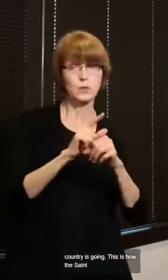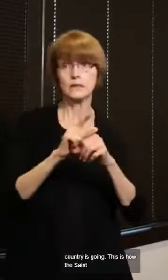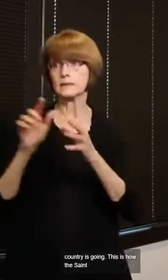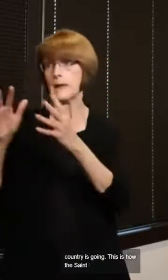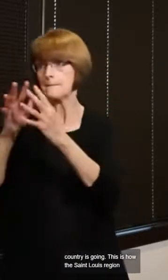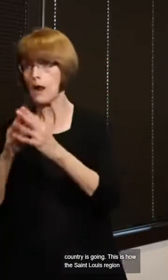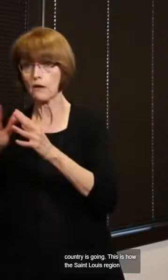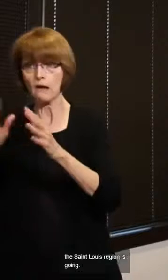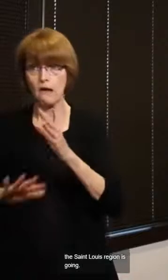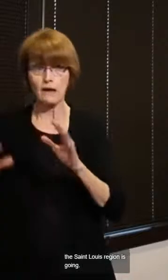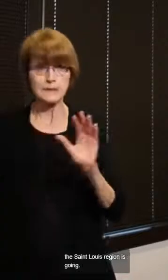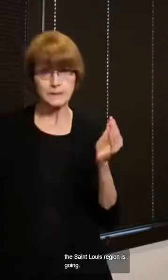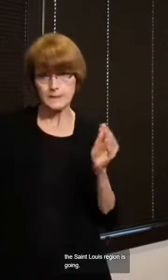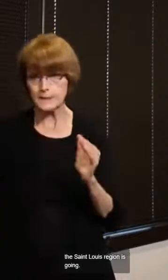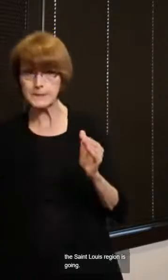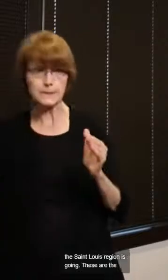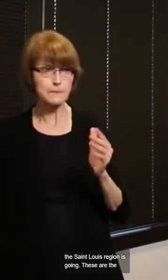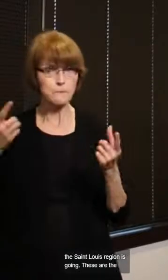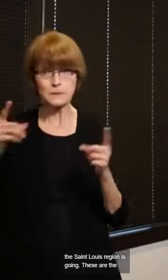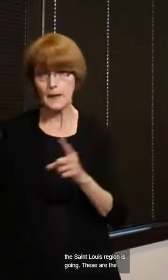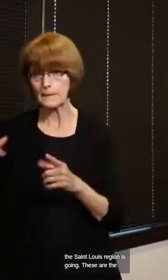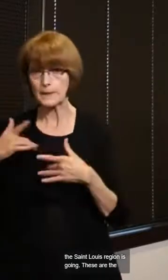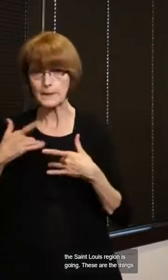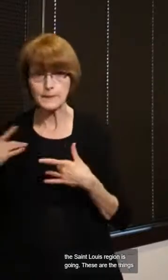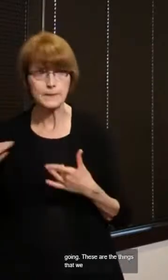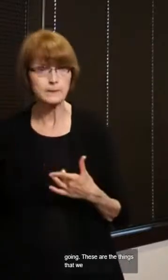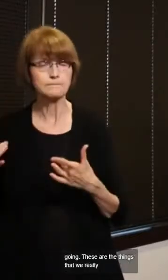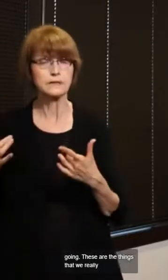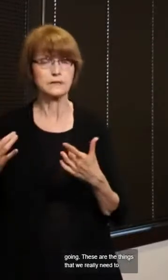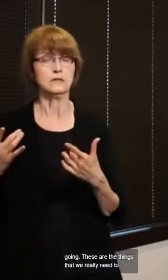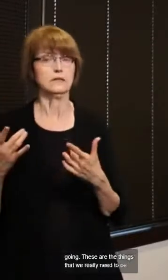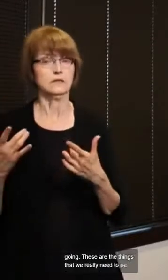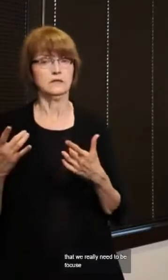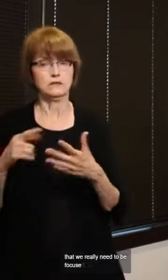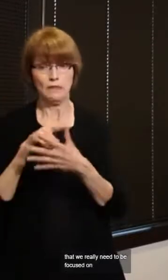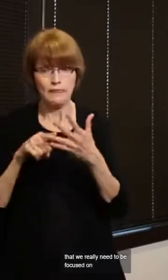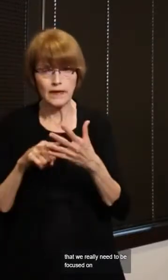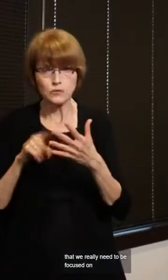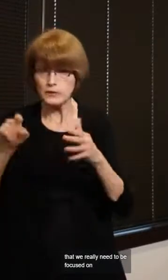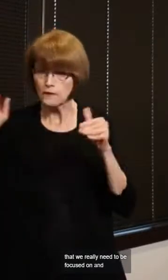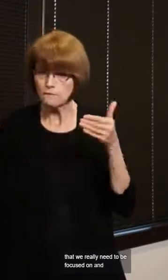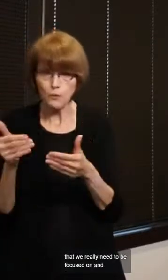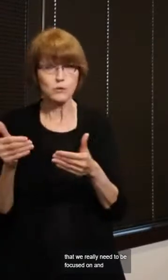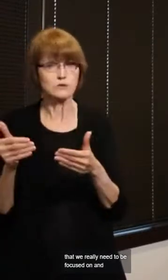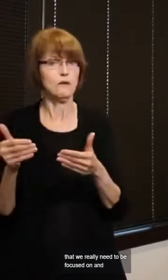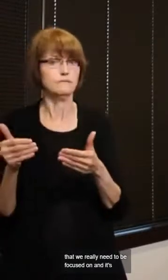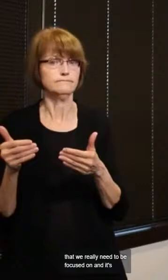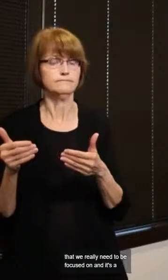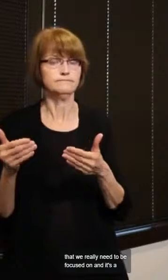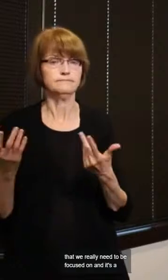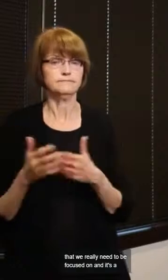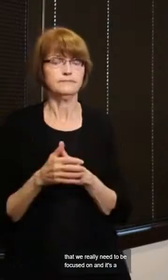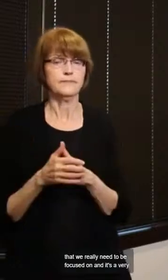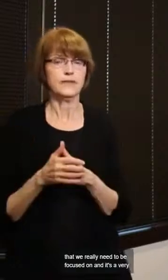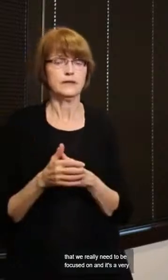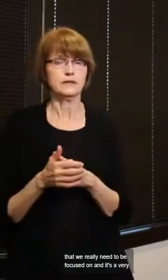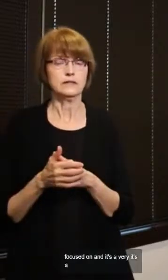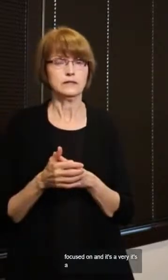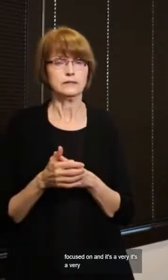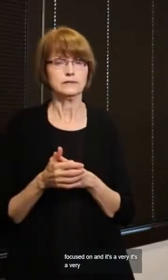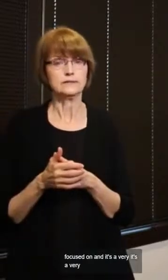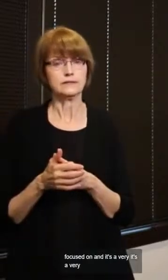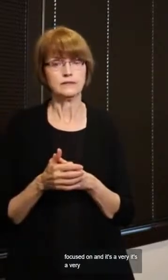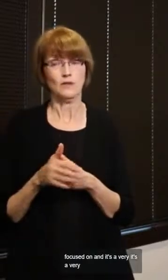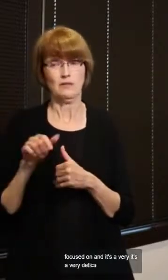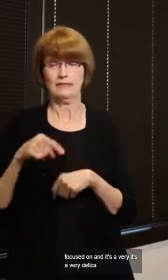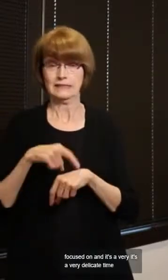Louis region is going. These are the things that we really need to be focused on. And it's a very